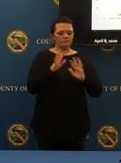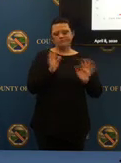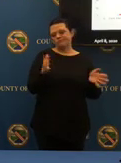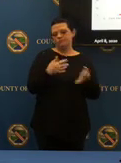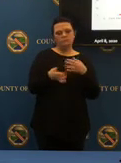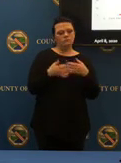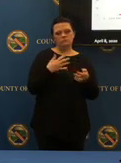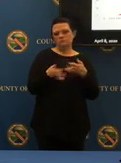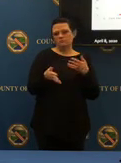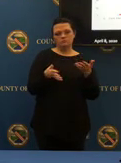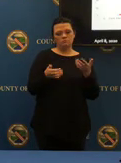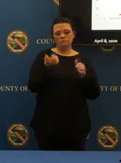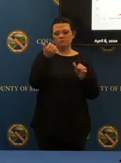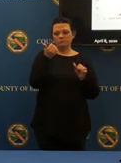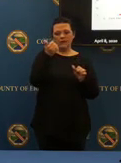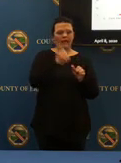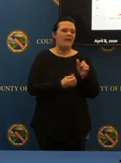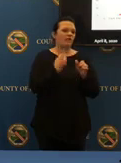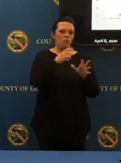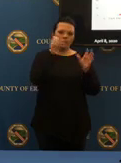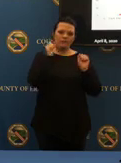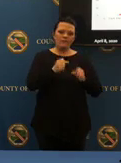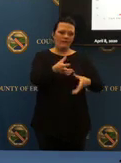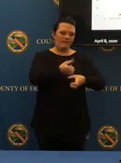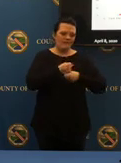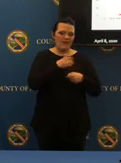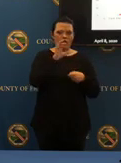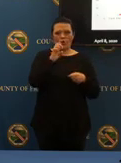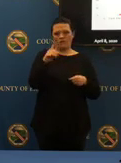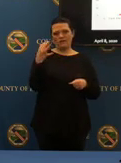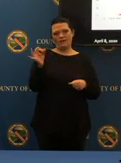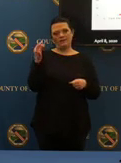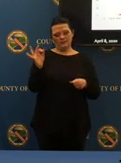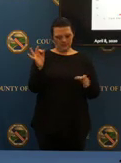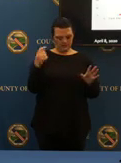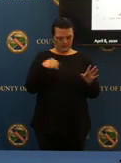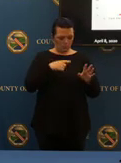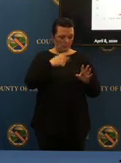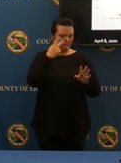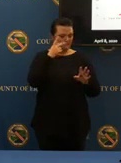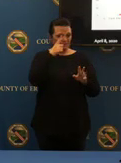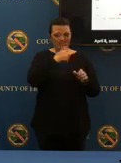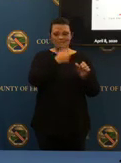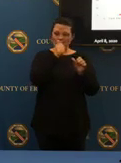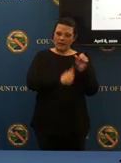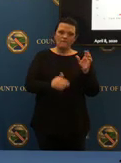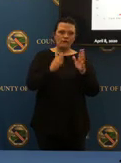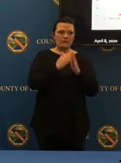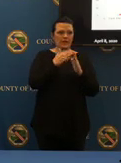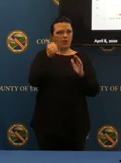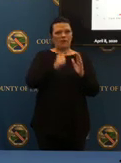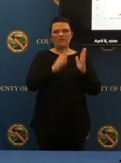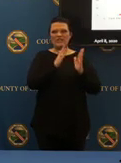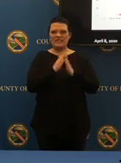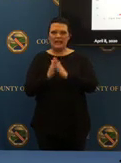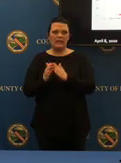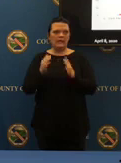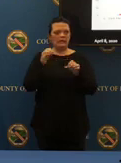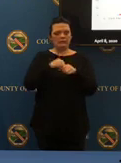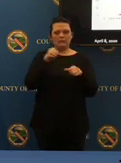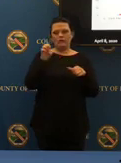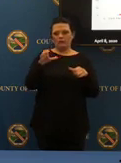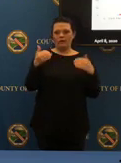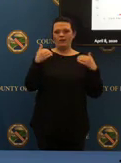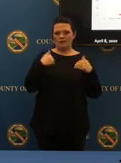can contract COVID-19, and we're seeing that because every town, every city in Erie County has a